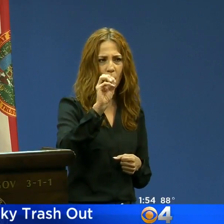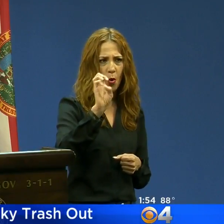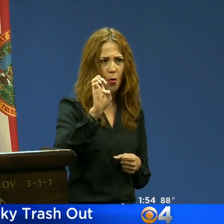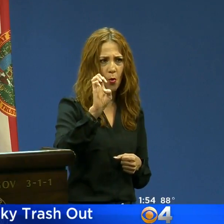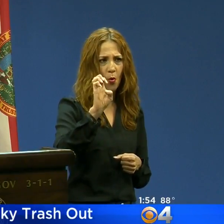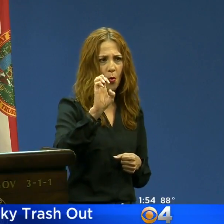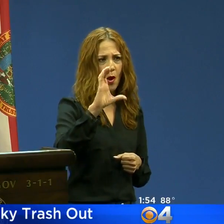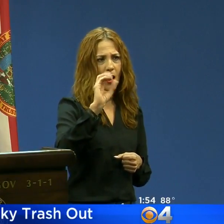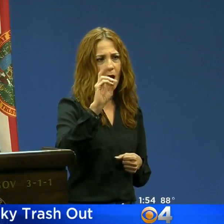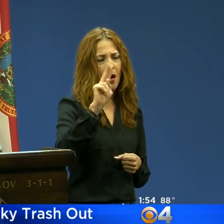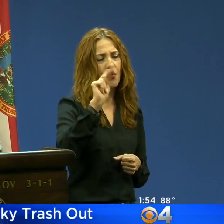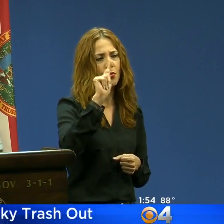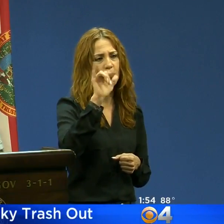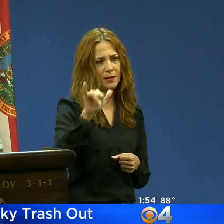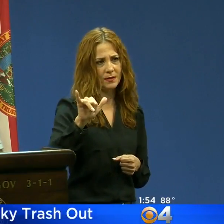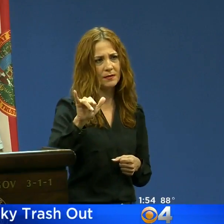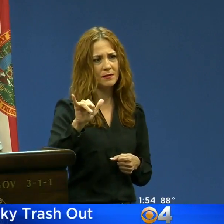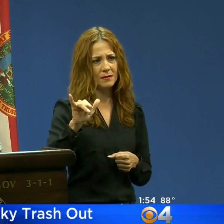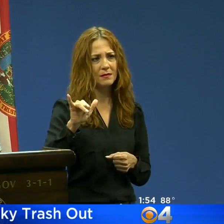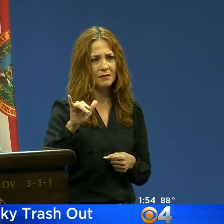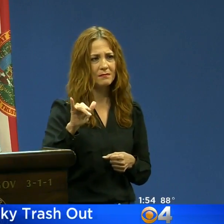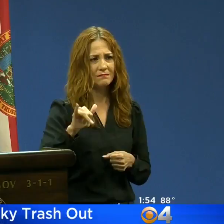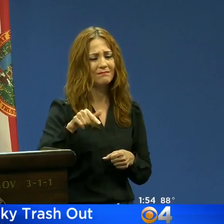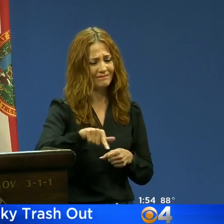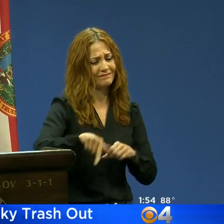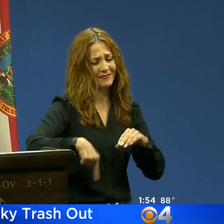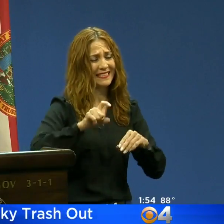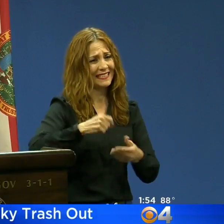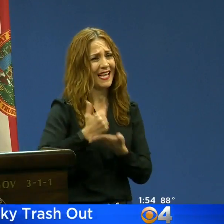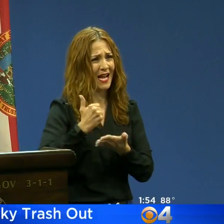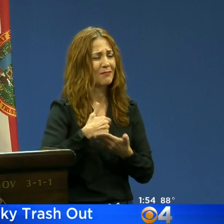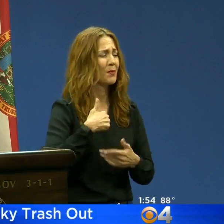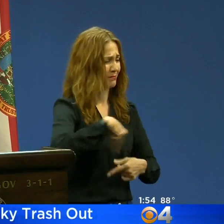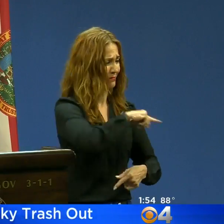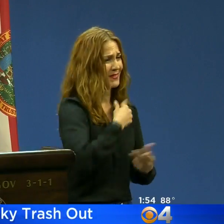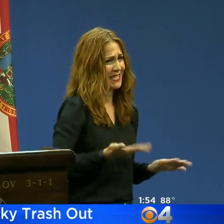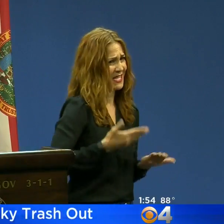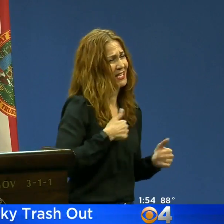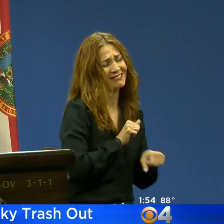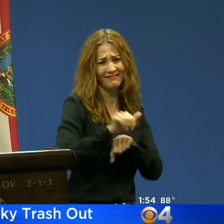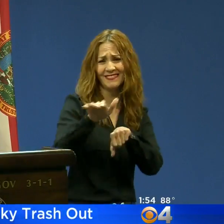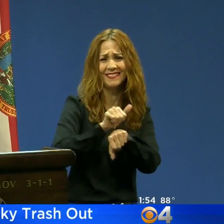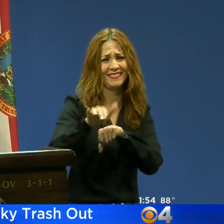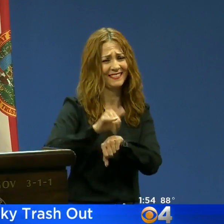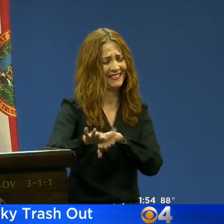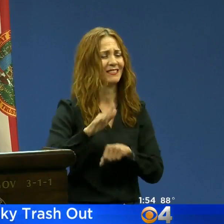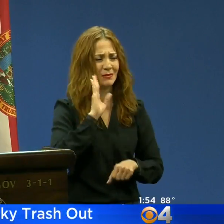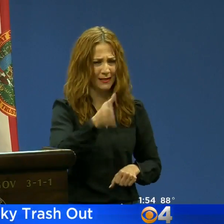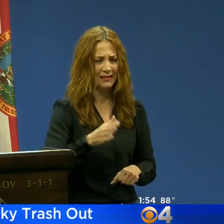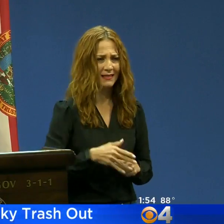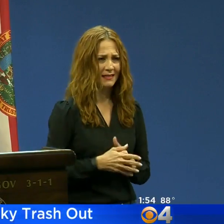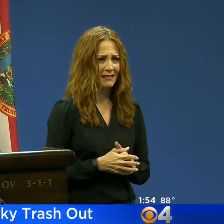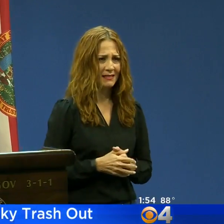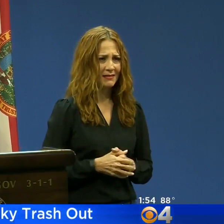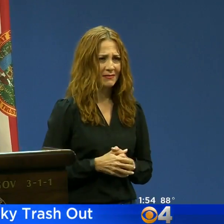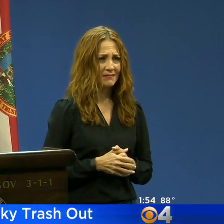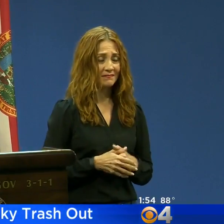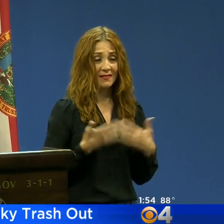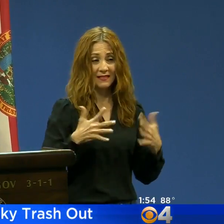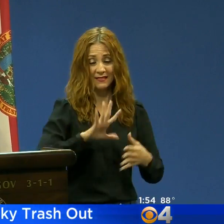are going to be good neighbors to our neighbors to the south and the rest of Florida. These are all the updates that I have at this